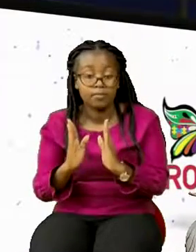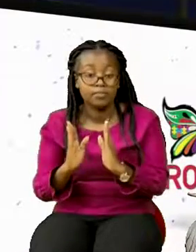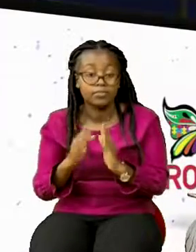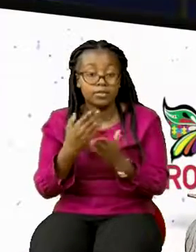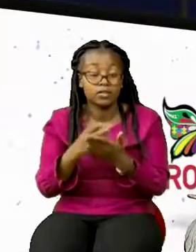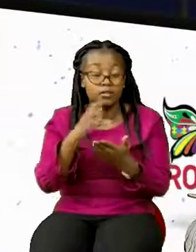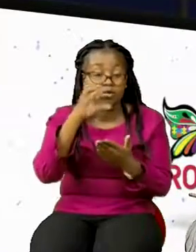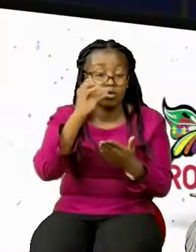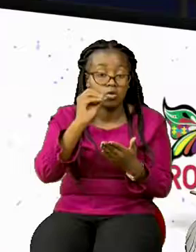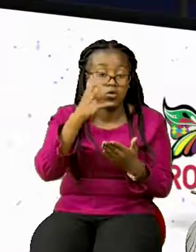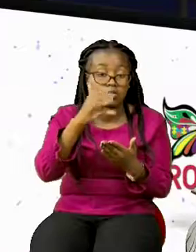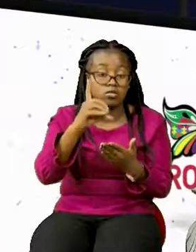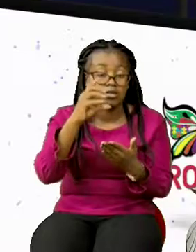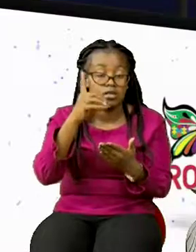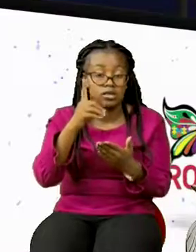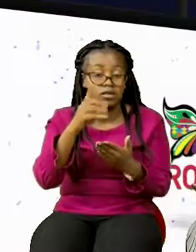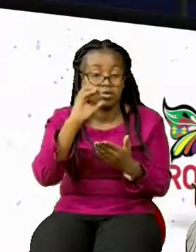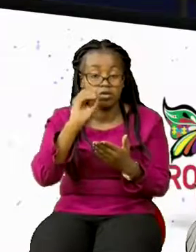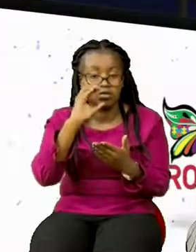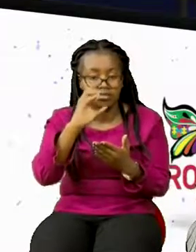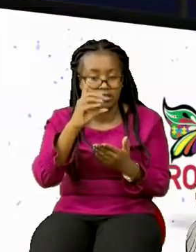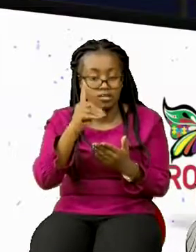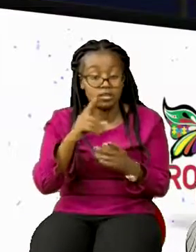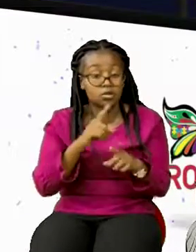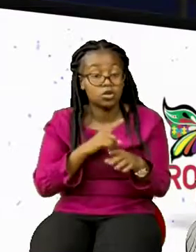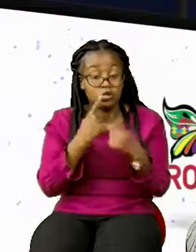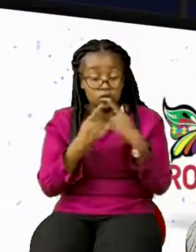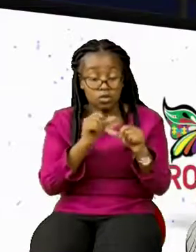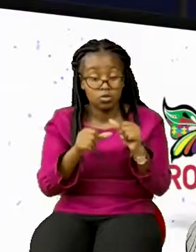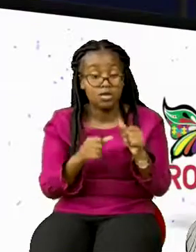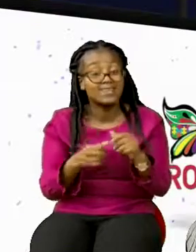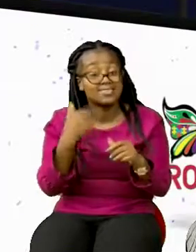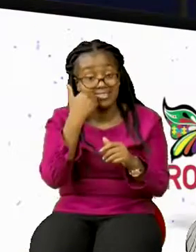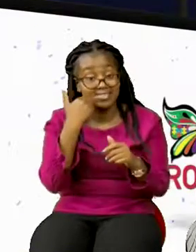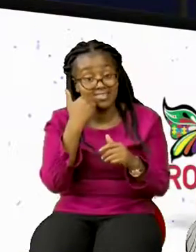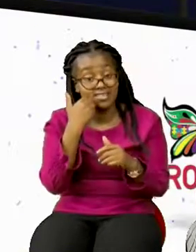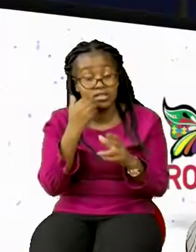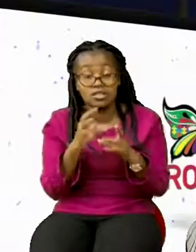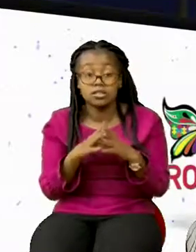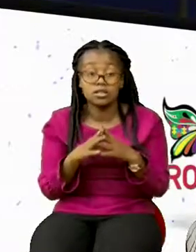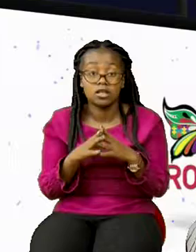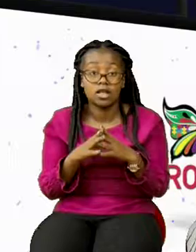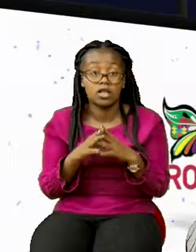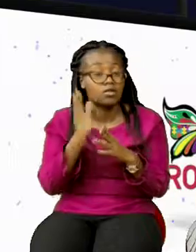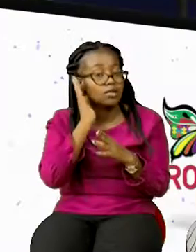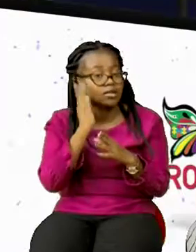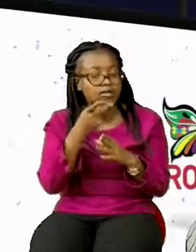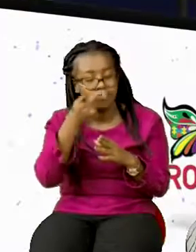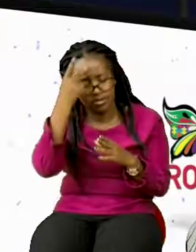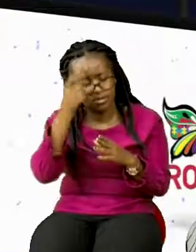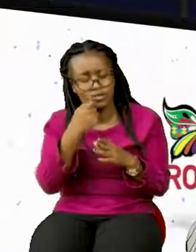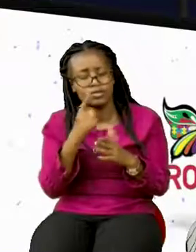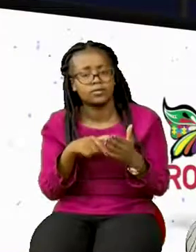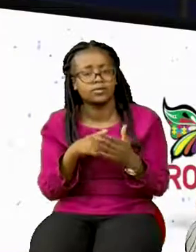some OCD is good. When we're talking about it as a medical condition, this is when it's extreme. And you will hear parents